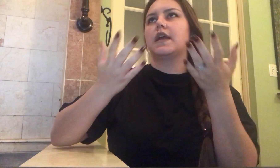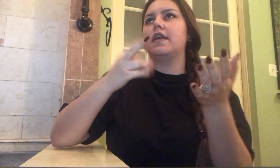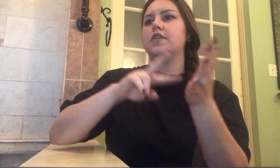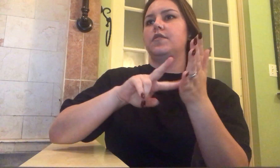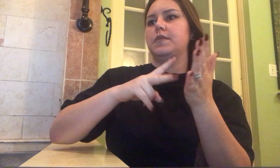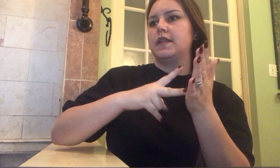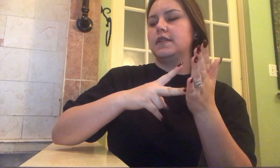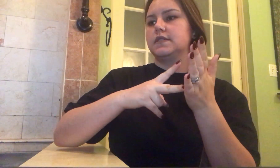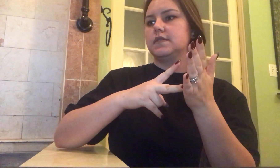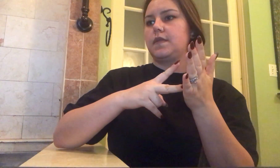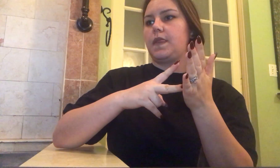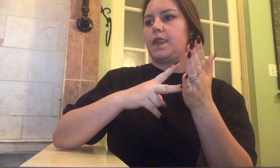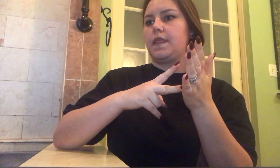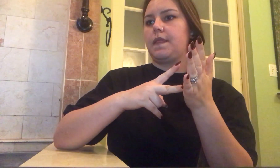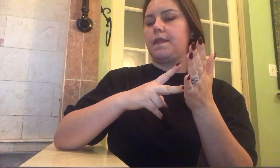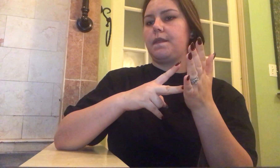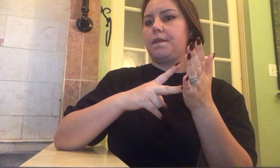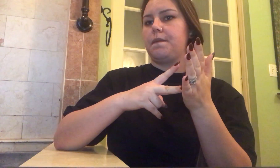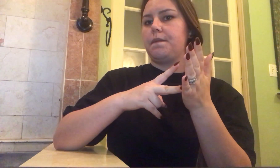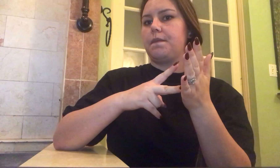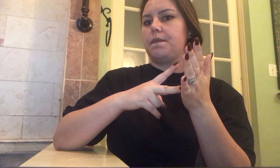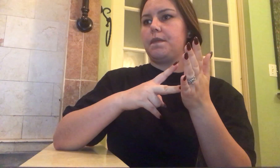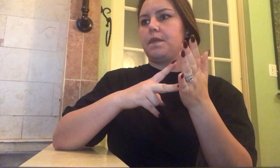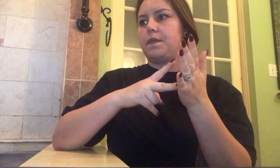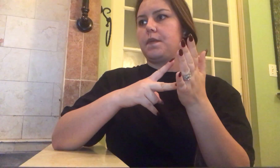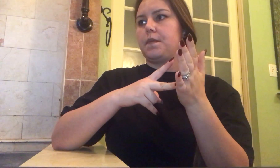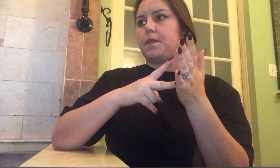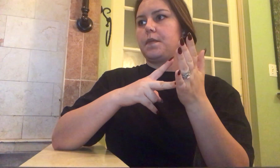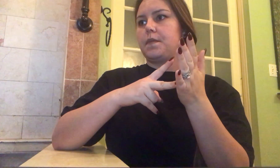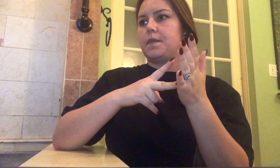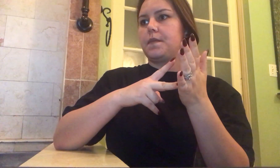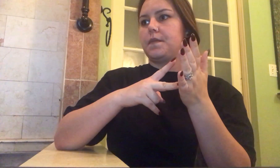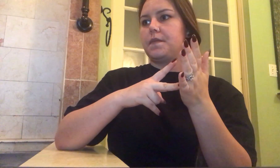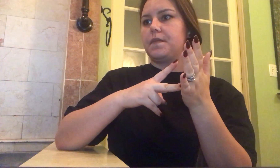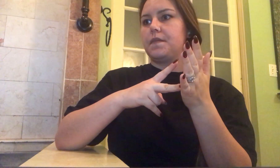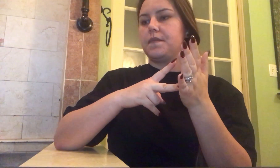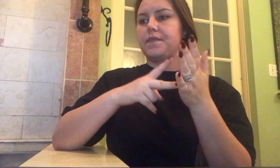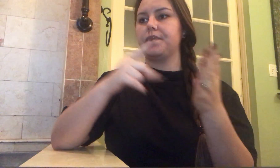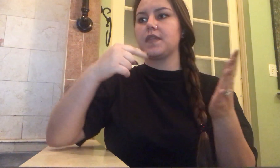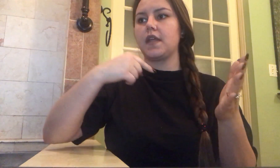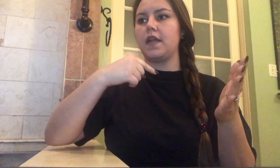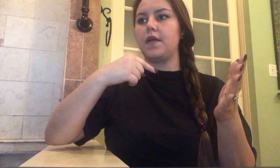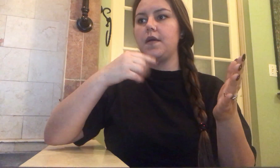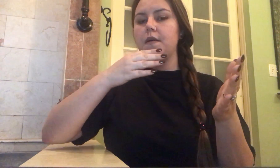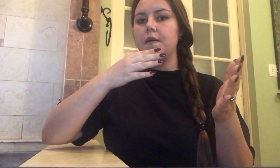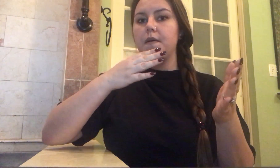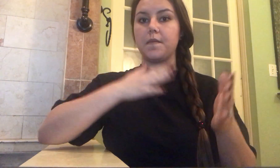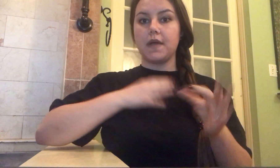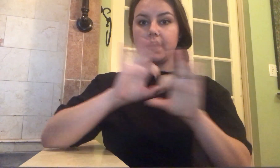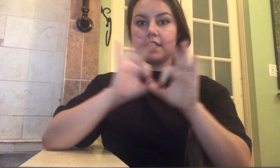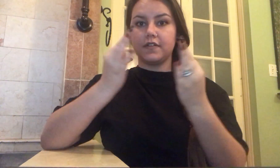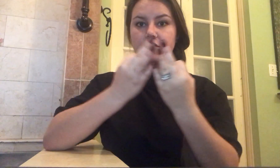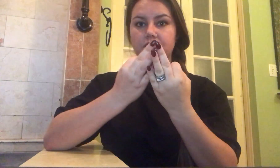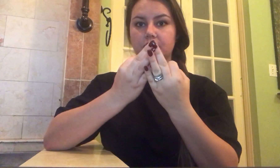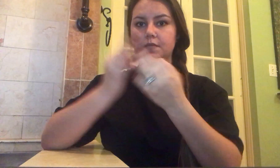tuition is paid before I start giving money to her friends at school for their tuition. Like, closer to home, make sure that that's taken